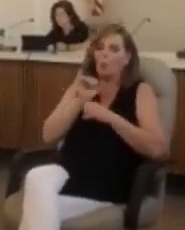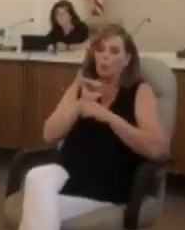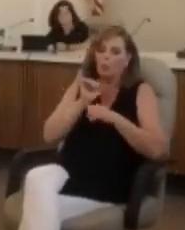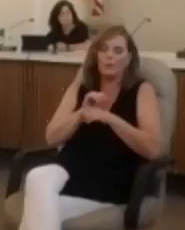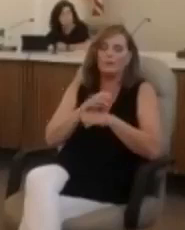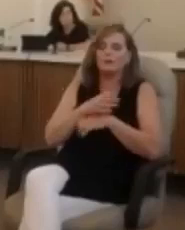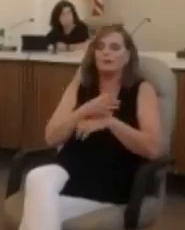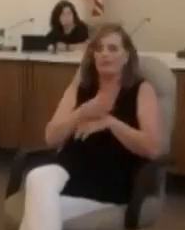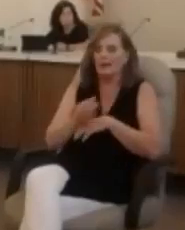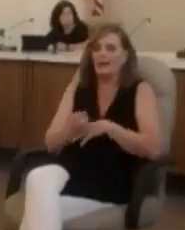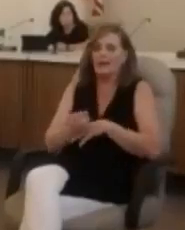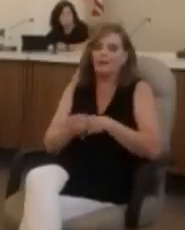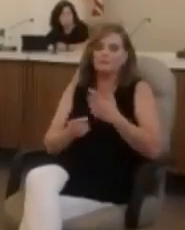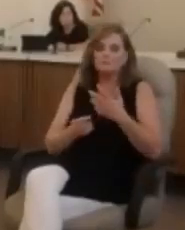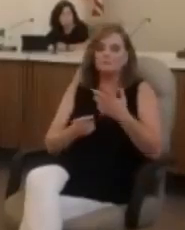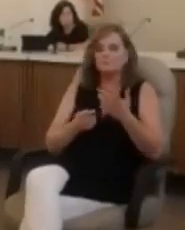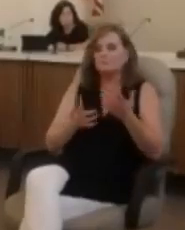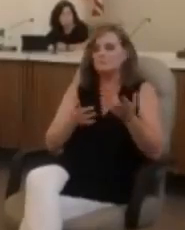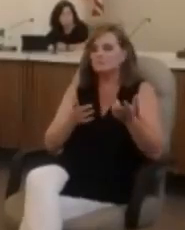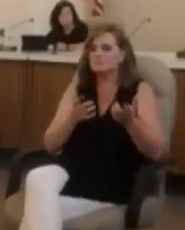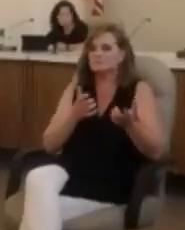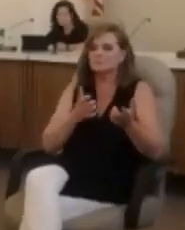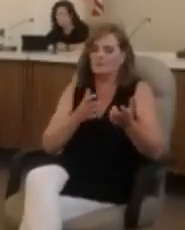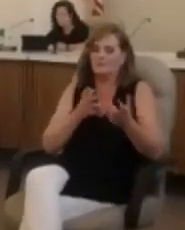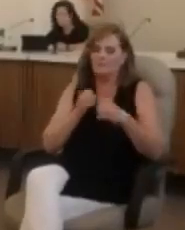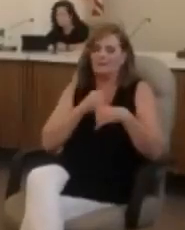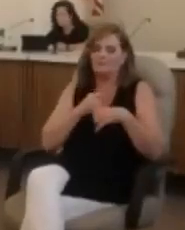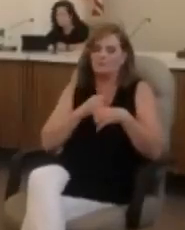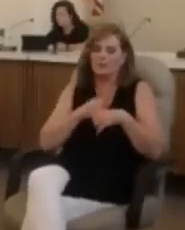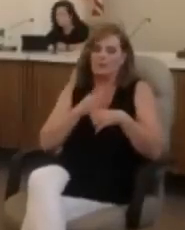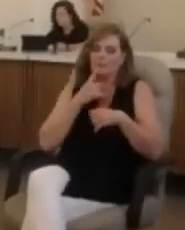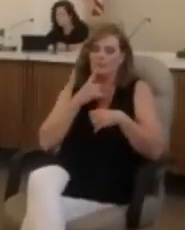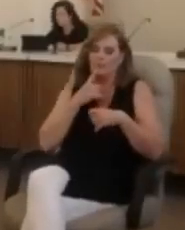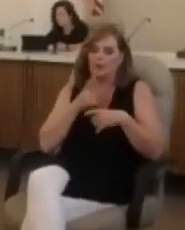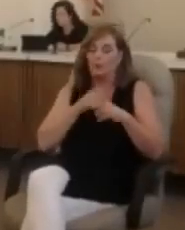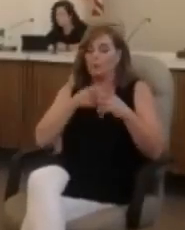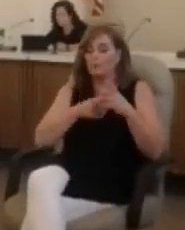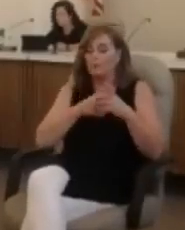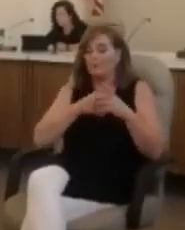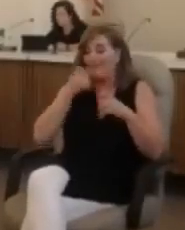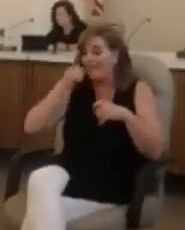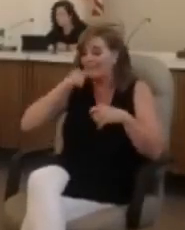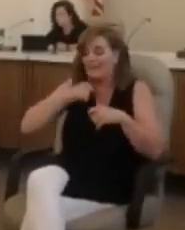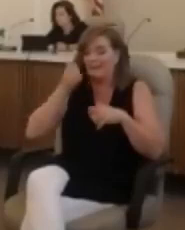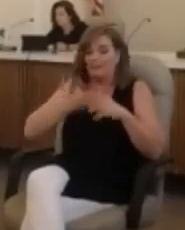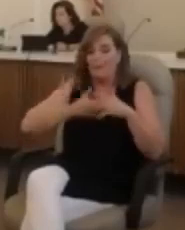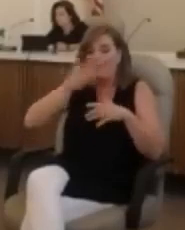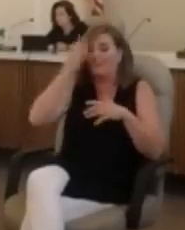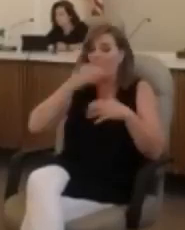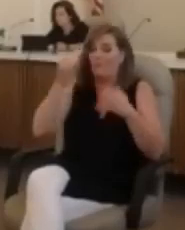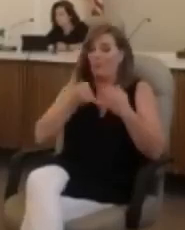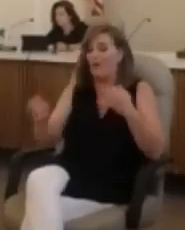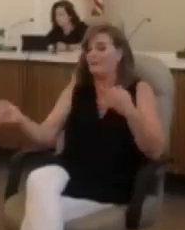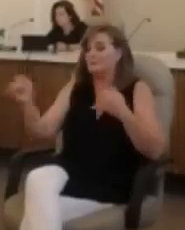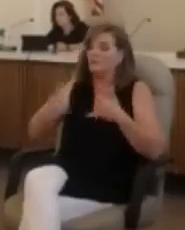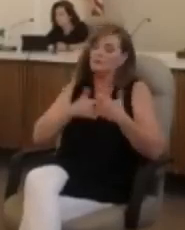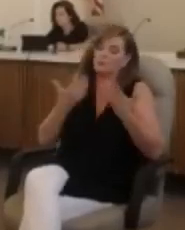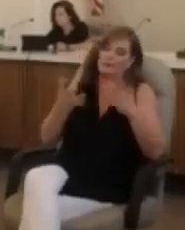and essentially putting themselves on the line for our safety. So just wanted to mention